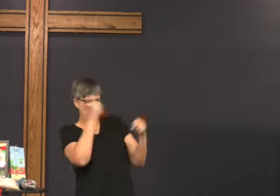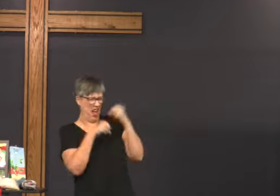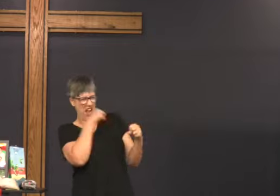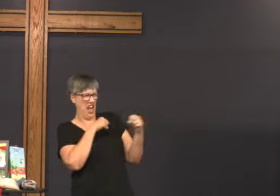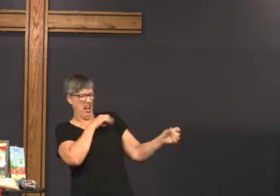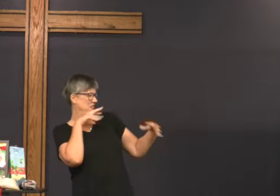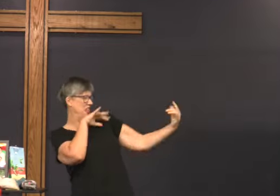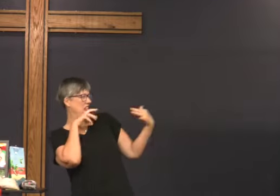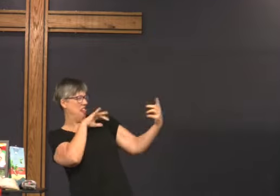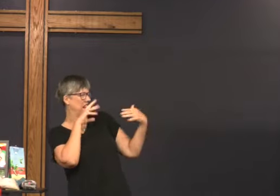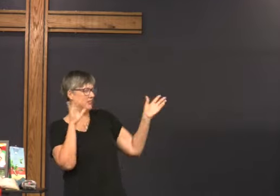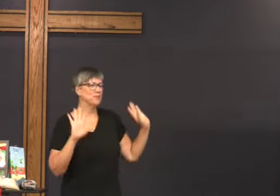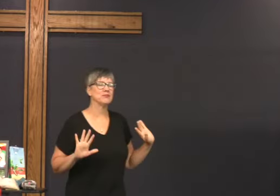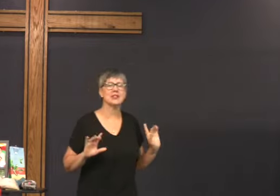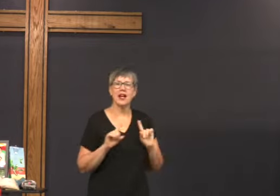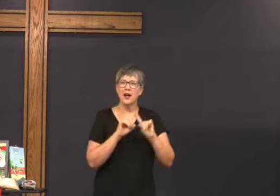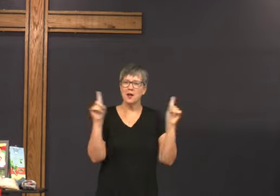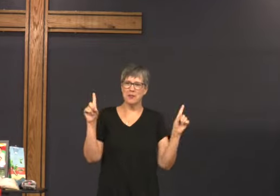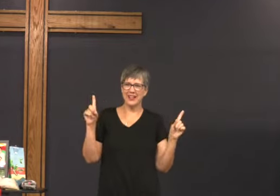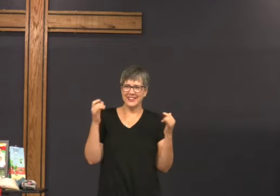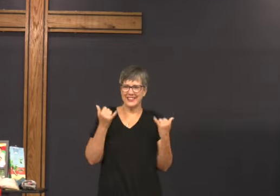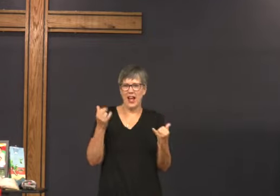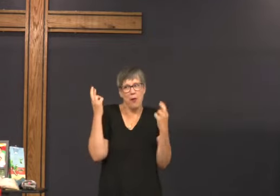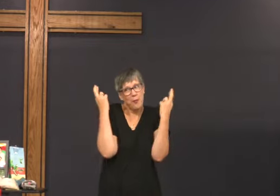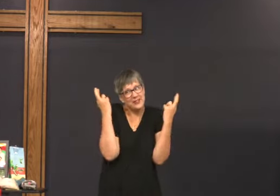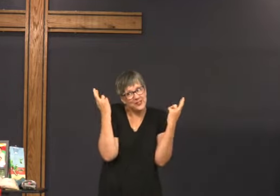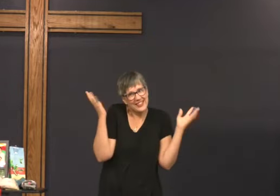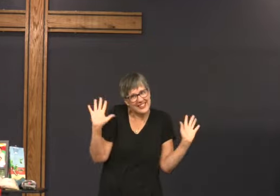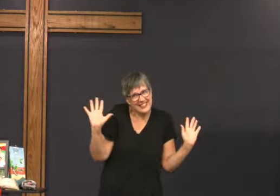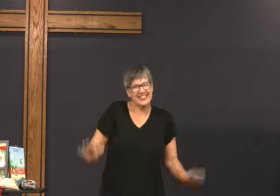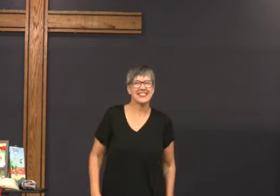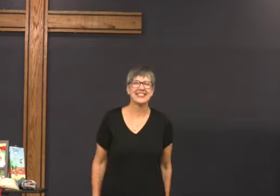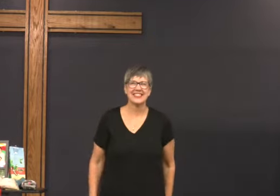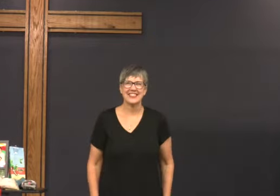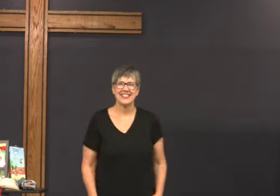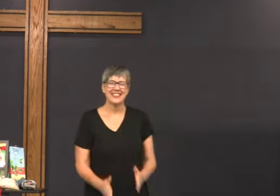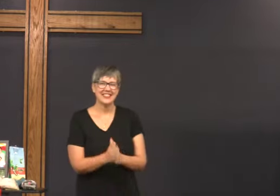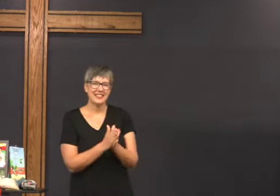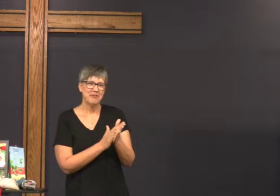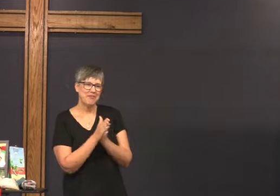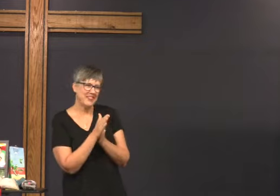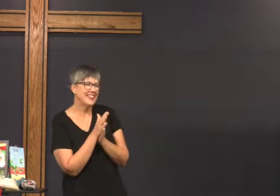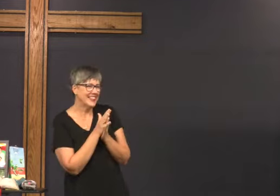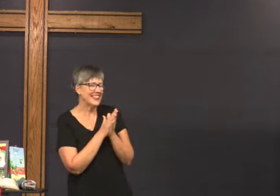we would wrestle and we would fight and we'd get into it, but now we're best friends.